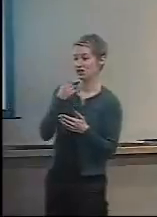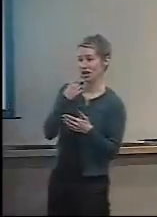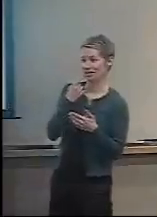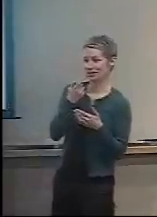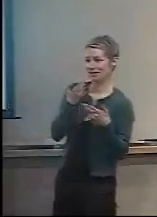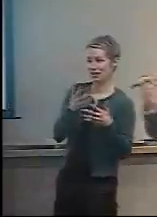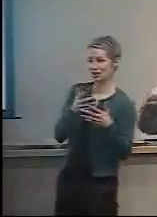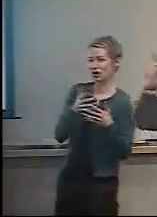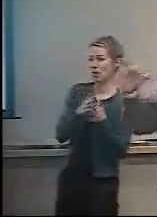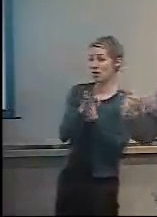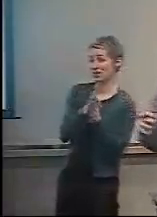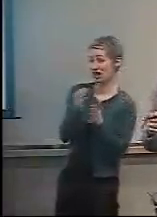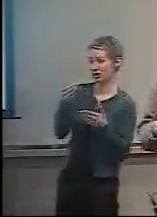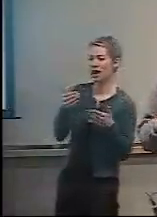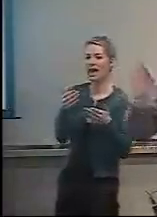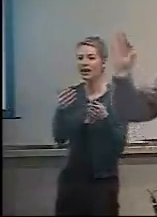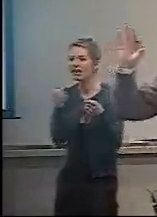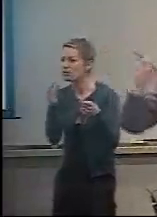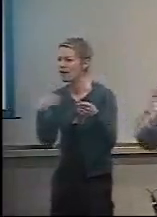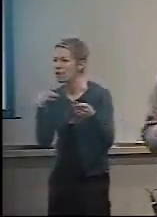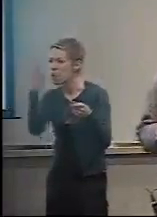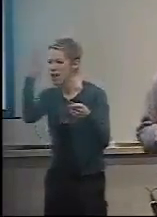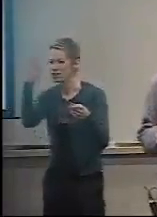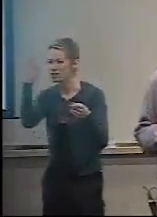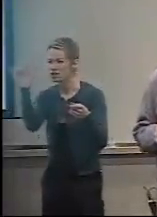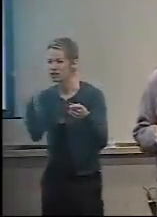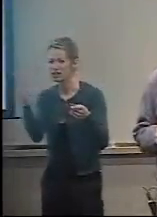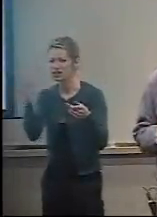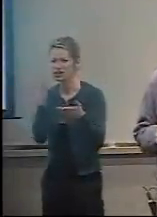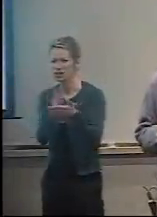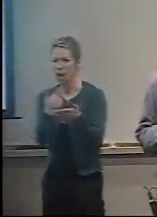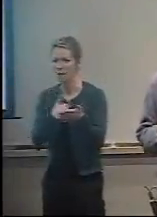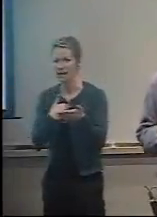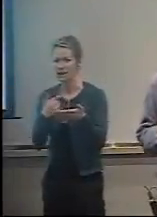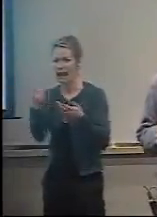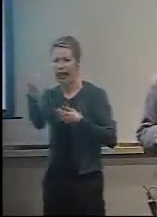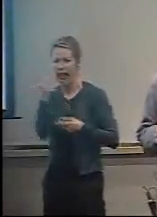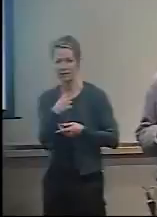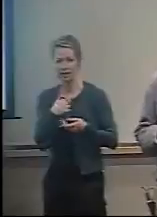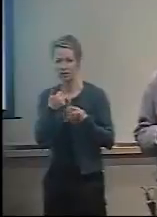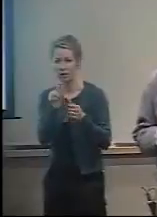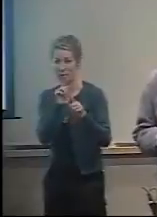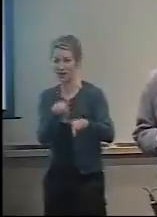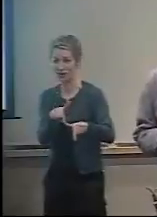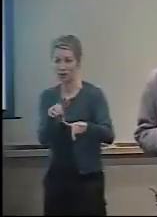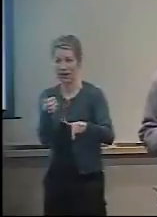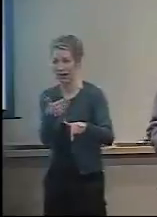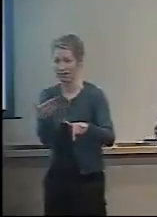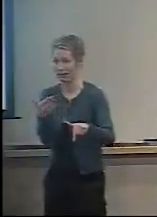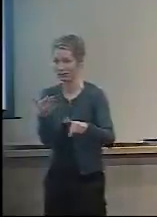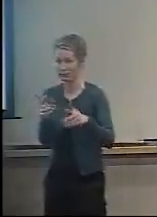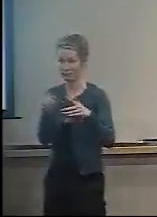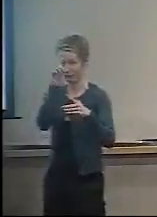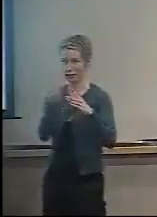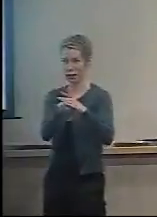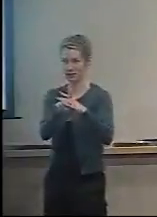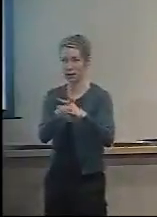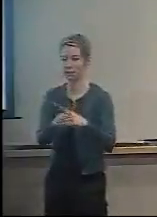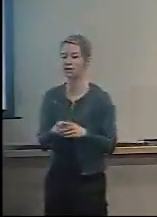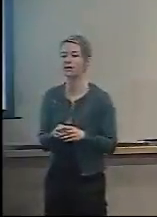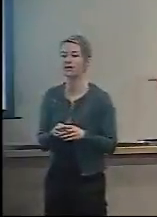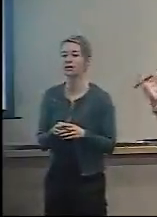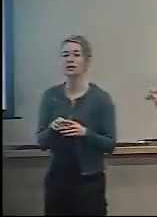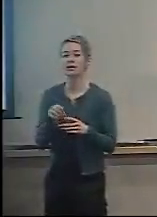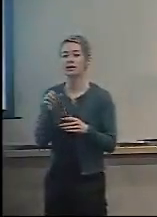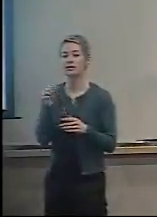introduction. And please stop me if there's any questions, raise your hand, and I'll try to answer any questions that come up. I'm going to